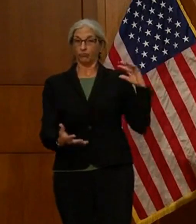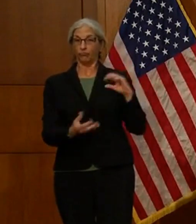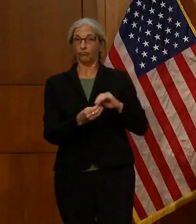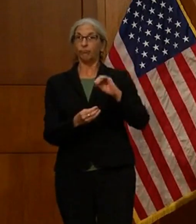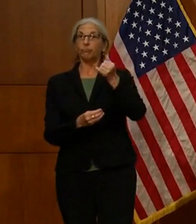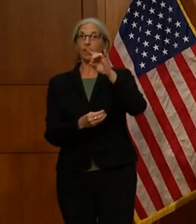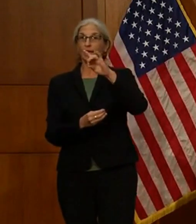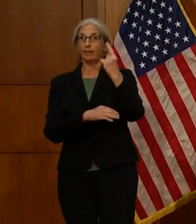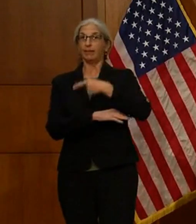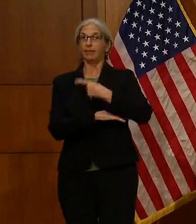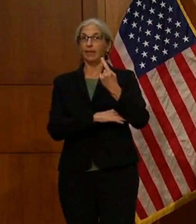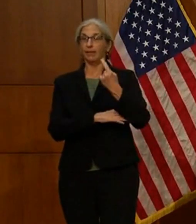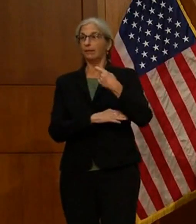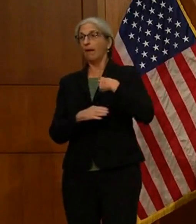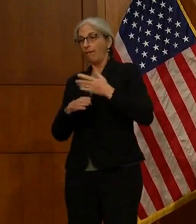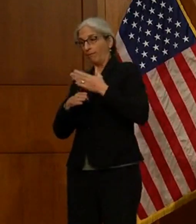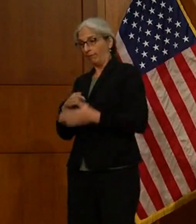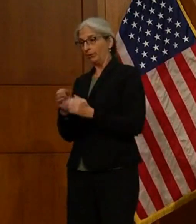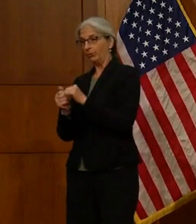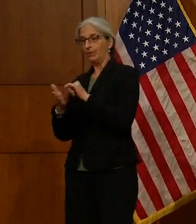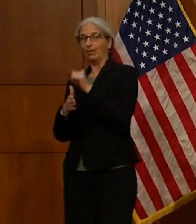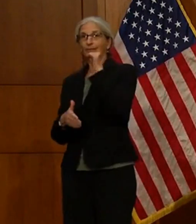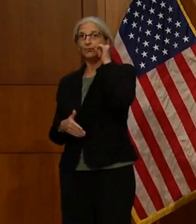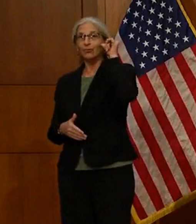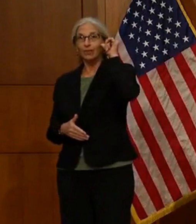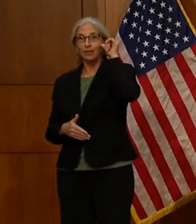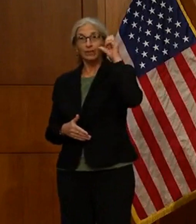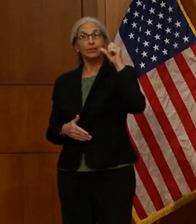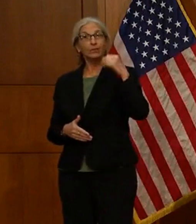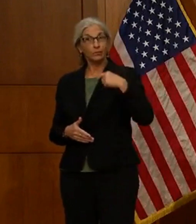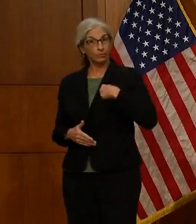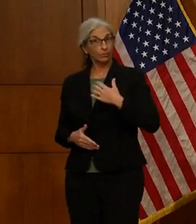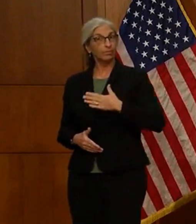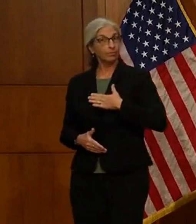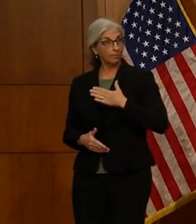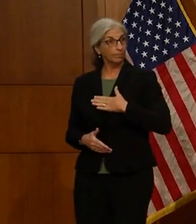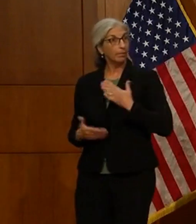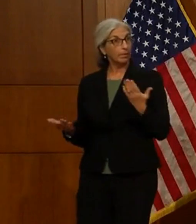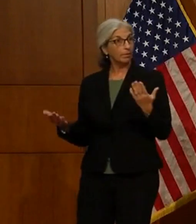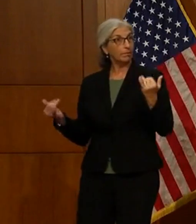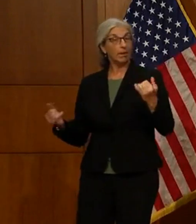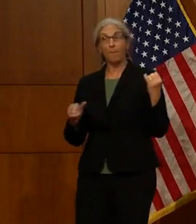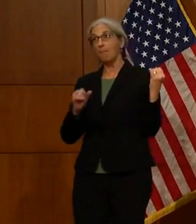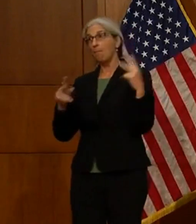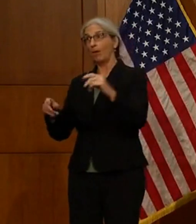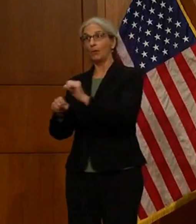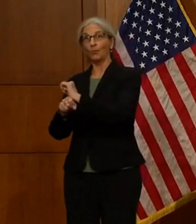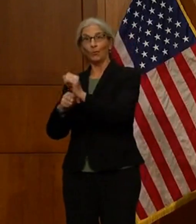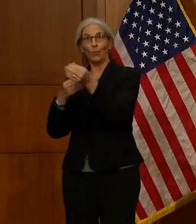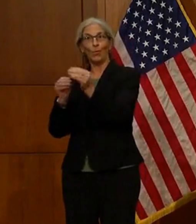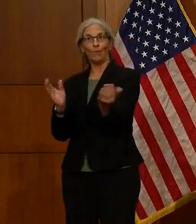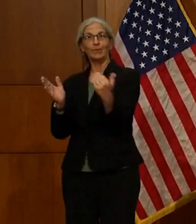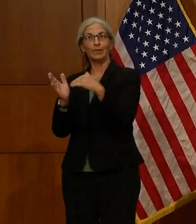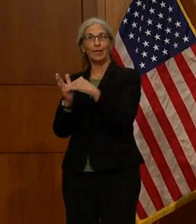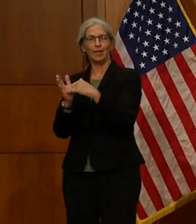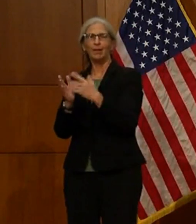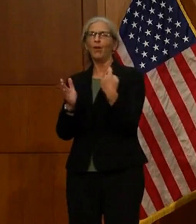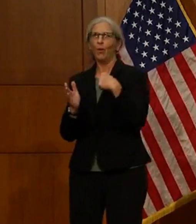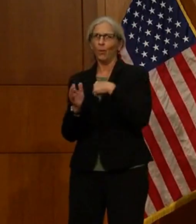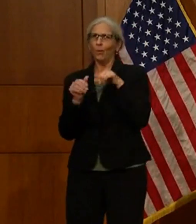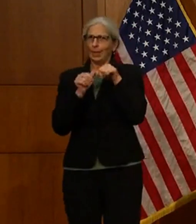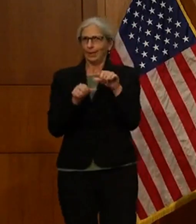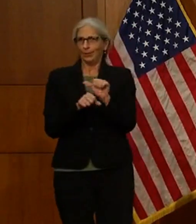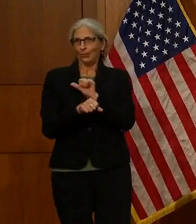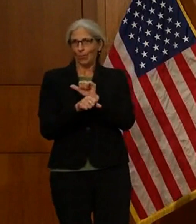last day of that was yesterday. So I'm glad to be back at the office. We continued to work. I think a lot